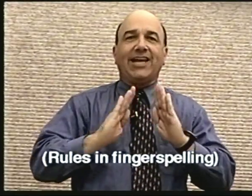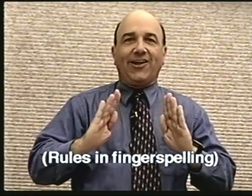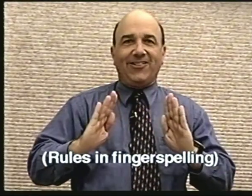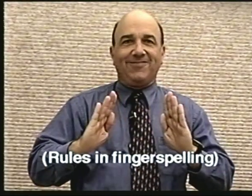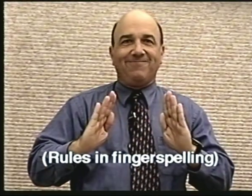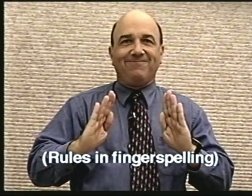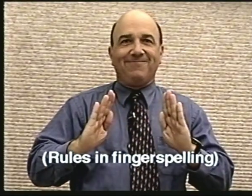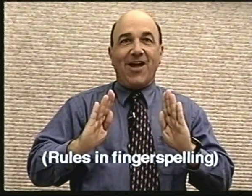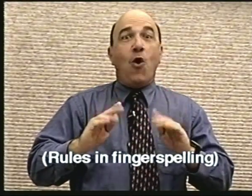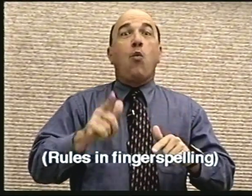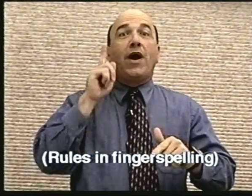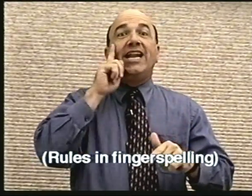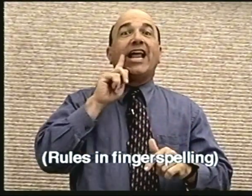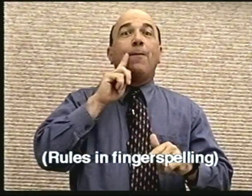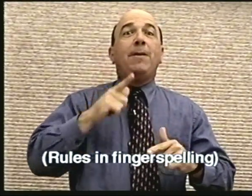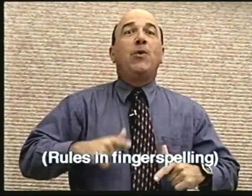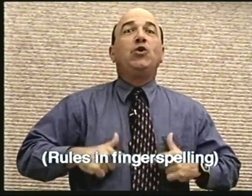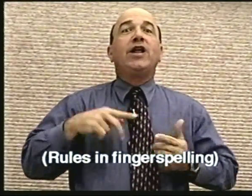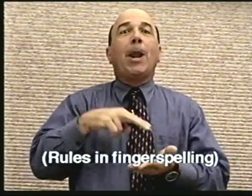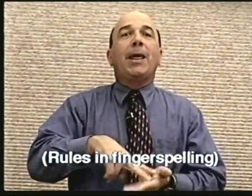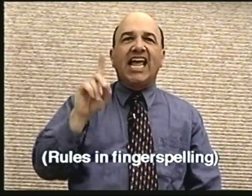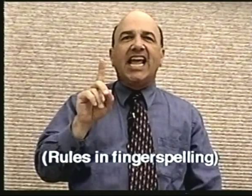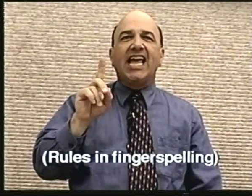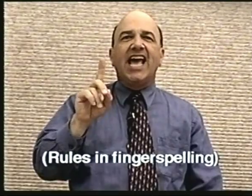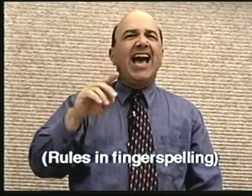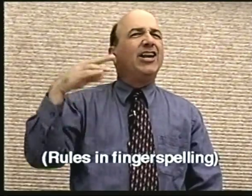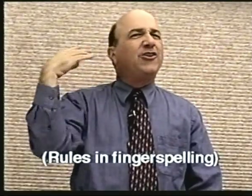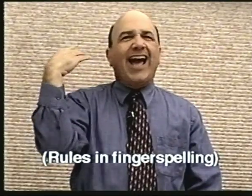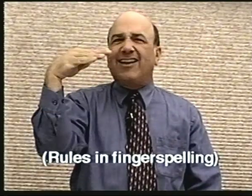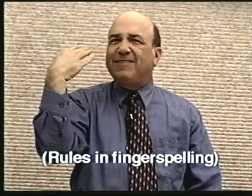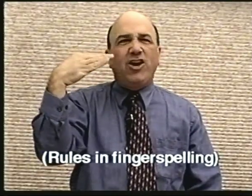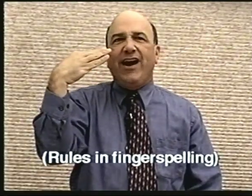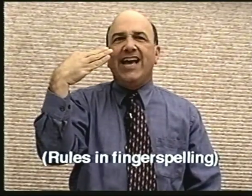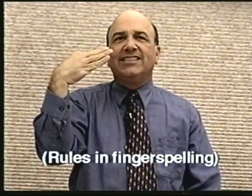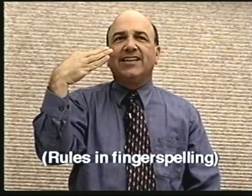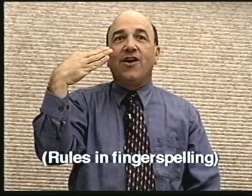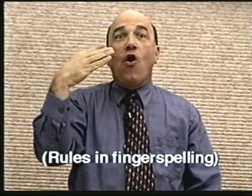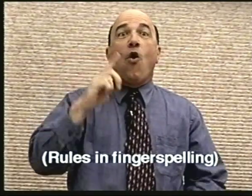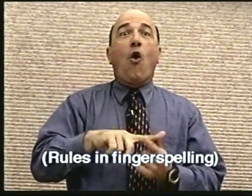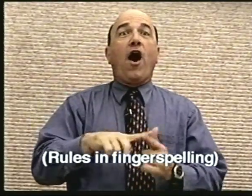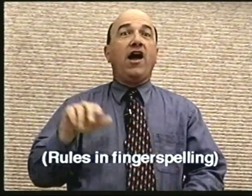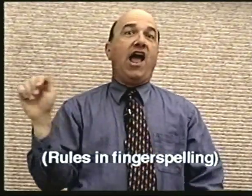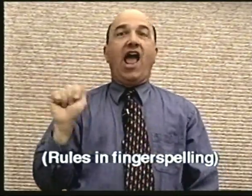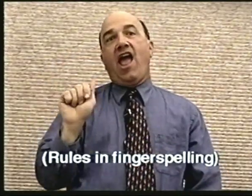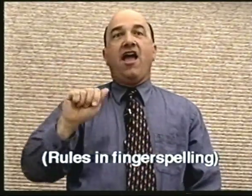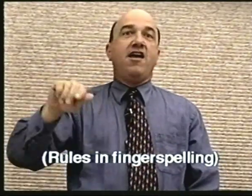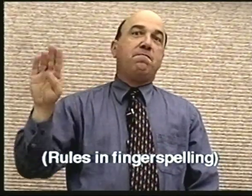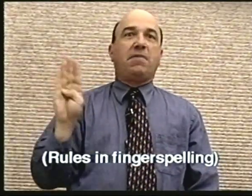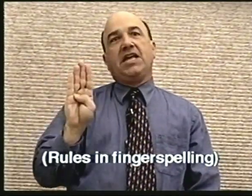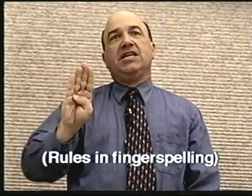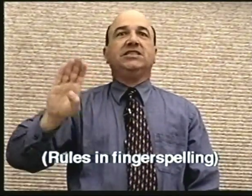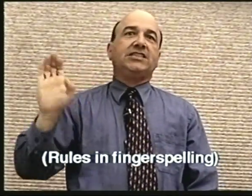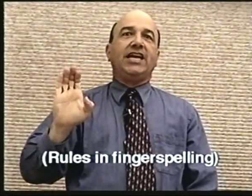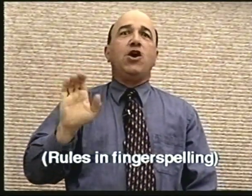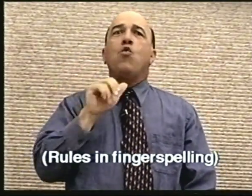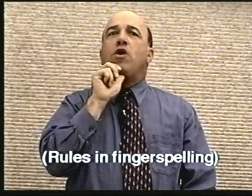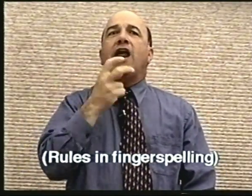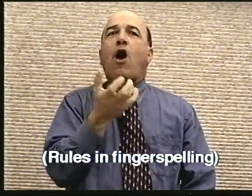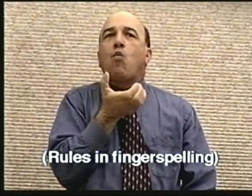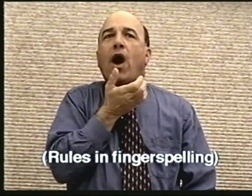still. We deaf people do not look D. It drives me crazy. Or A, B, C. We're not